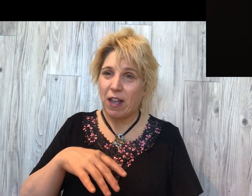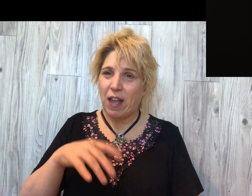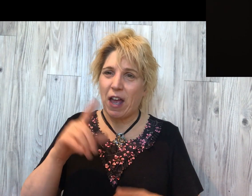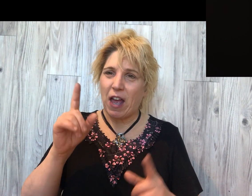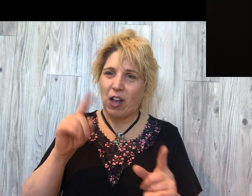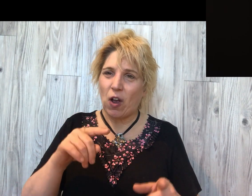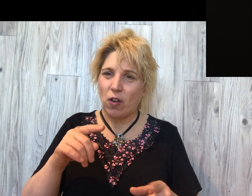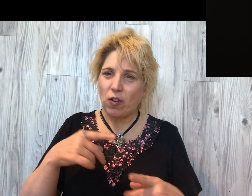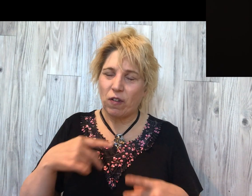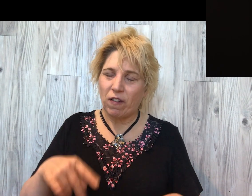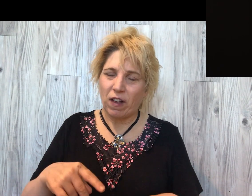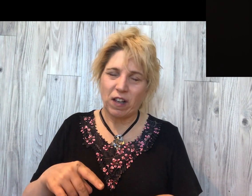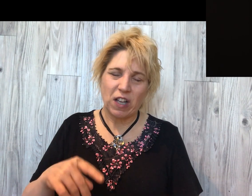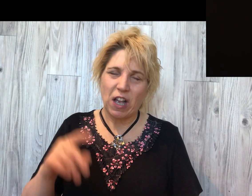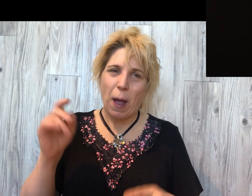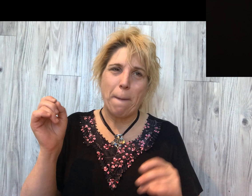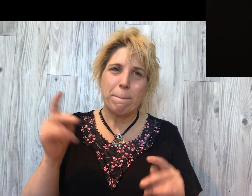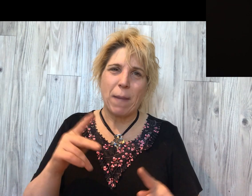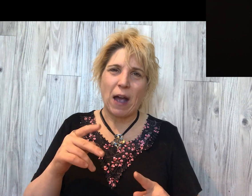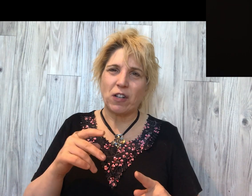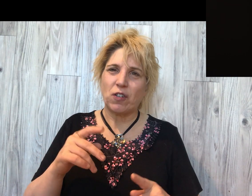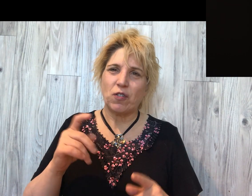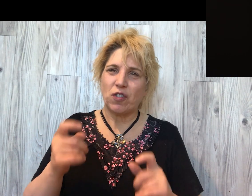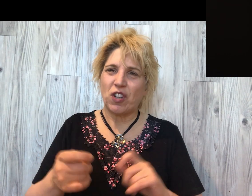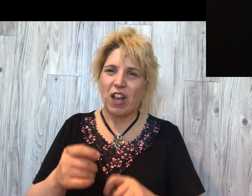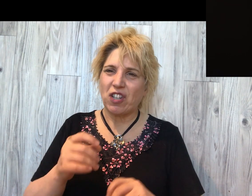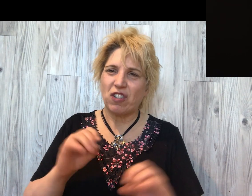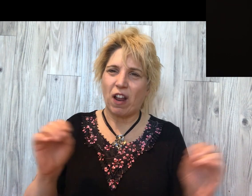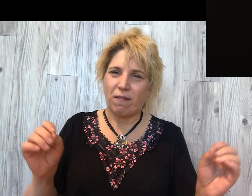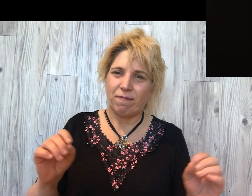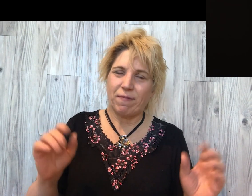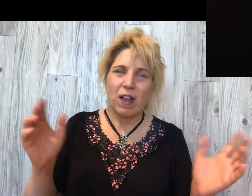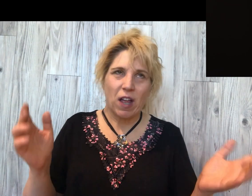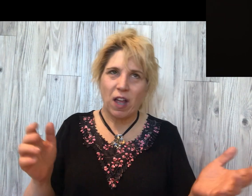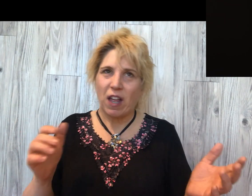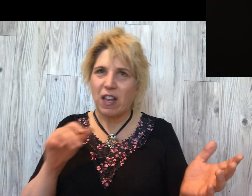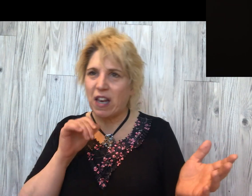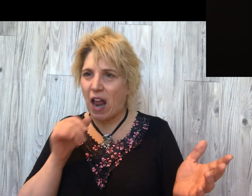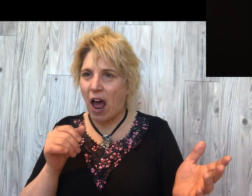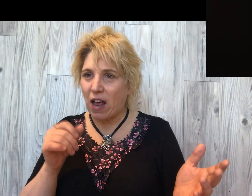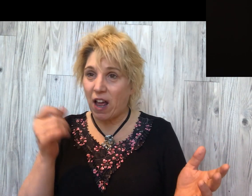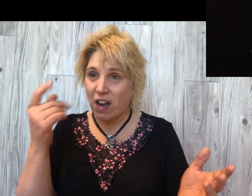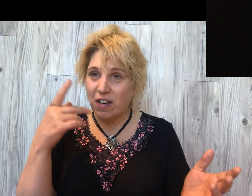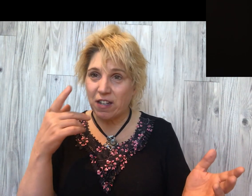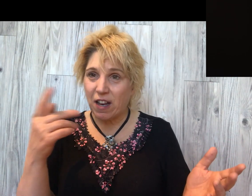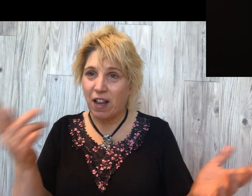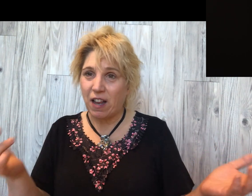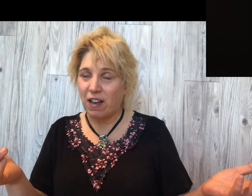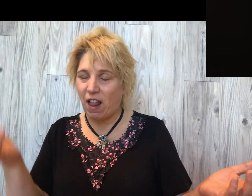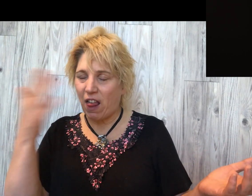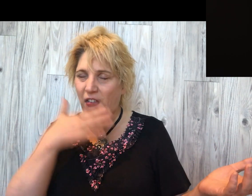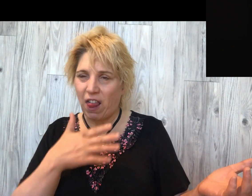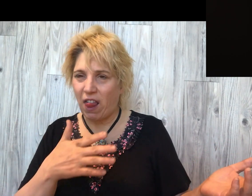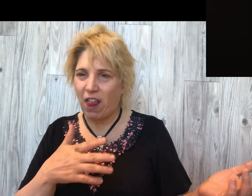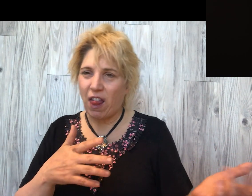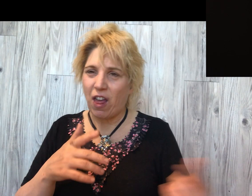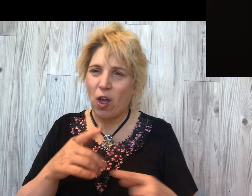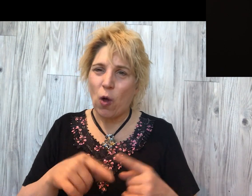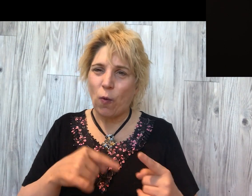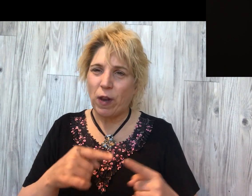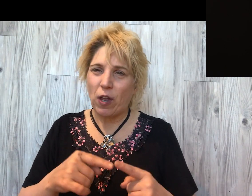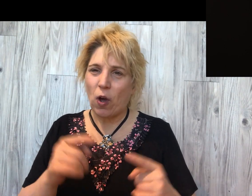went home completely unchanged. This was an unexpected truth. When he says he went